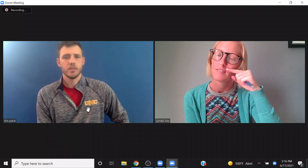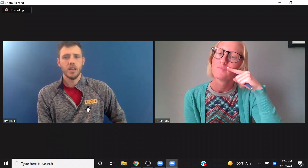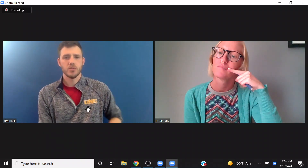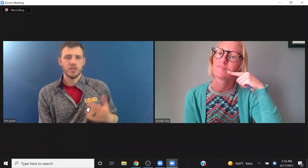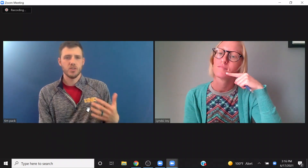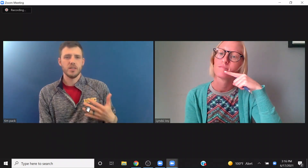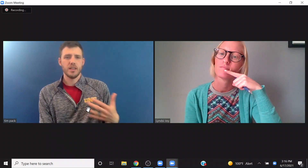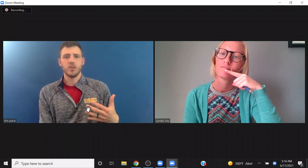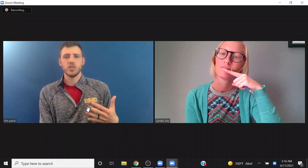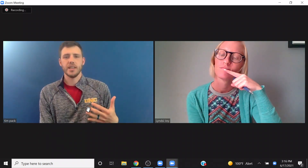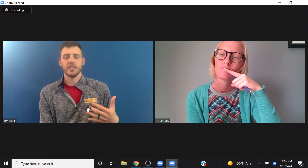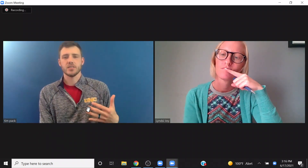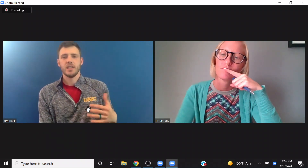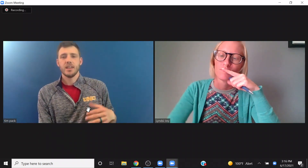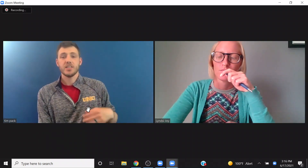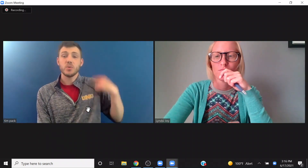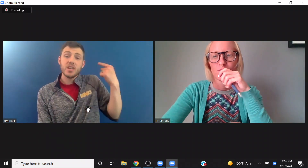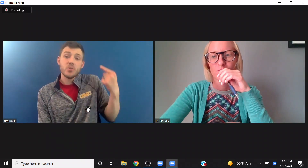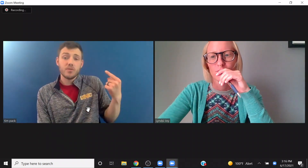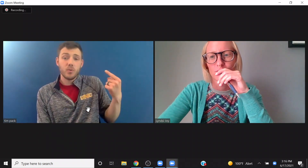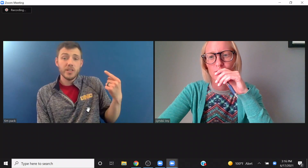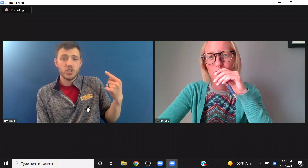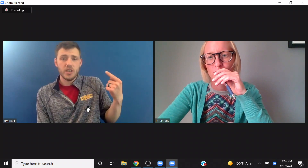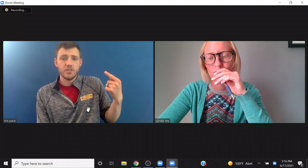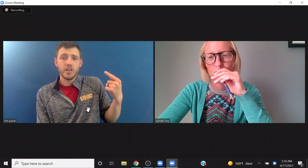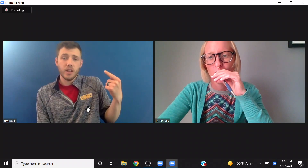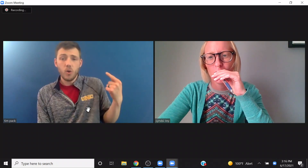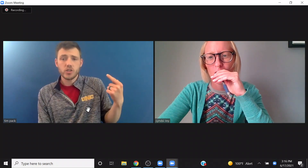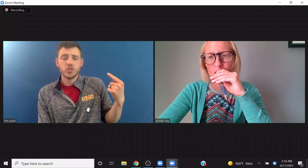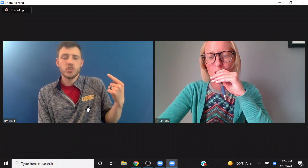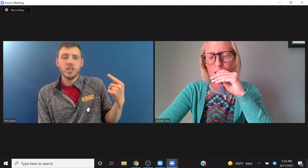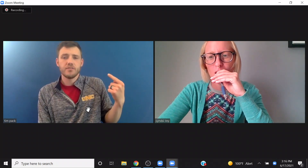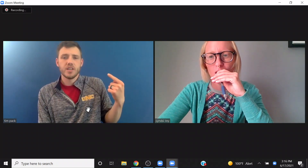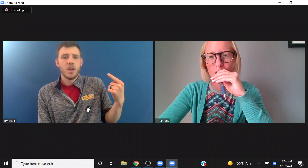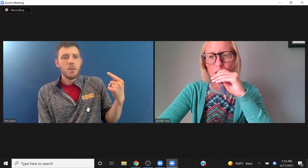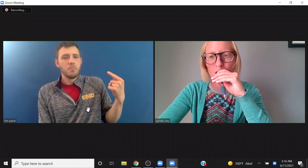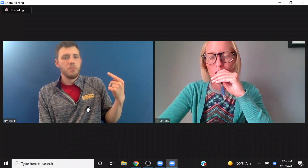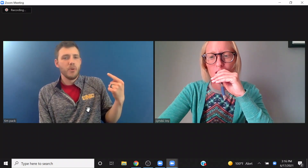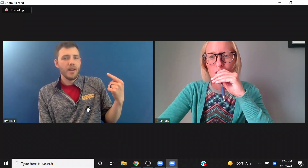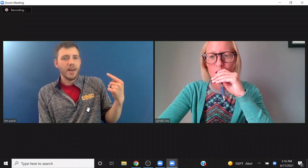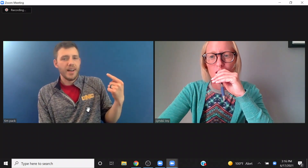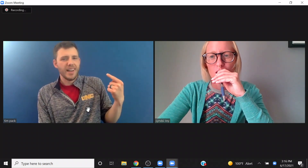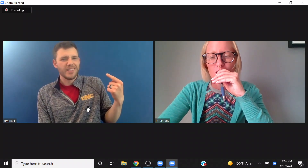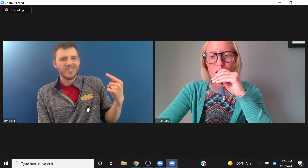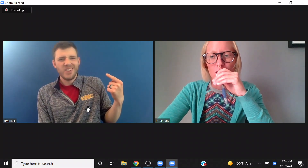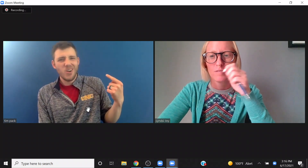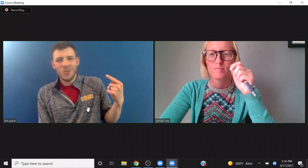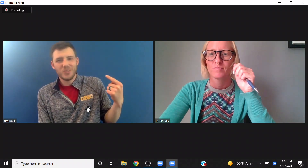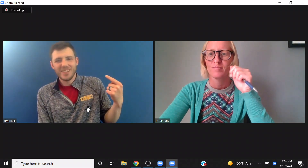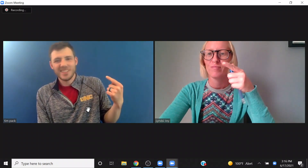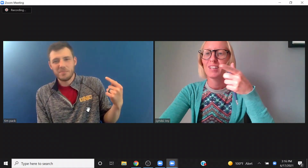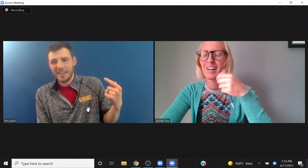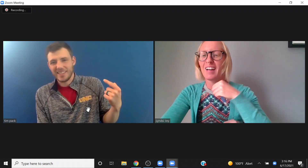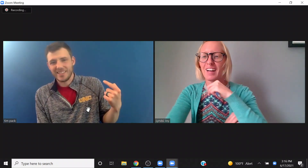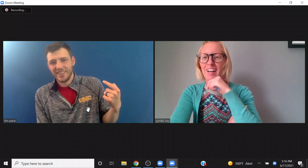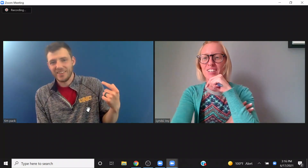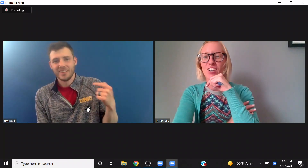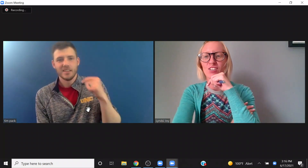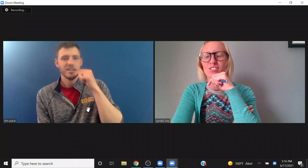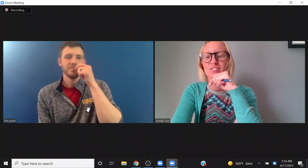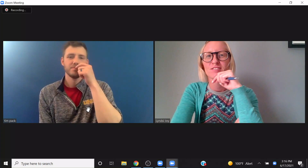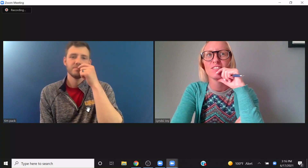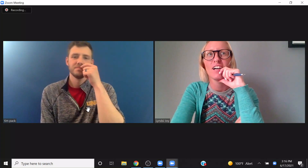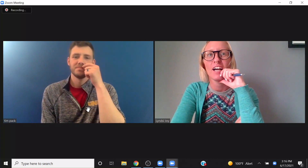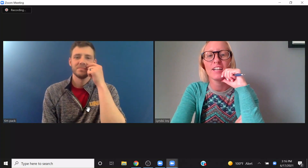awkward, to negotiate, because you hear the voice shift and you're like, oh, I should shift. But no, that doesn't make sense here.